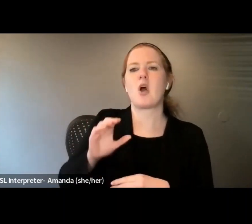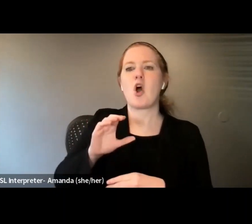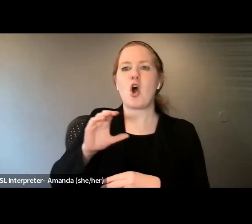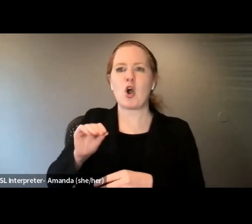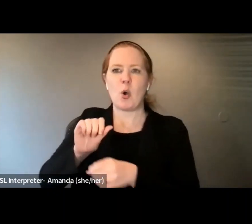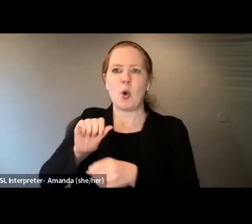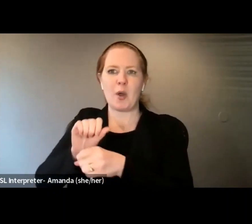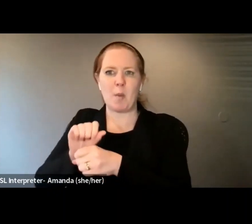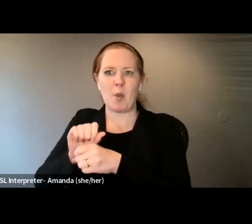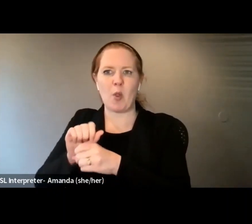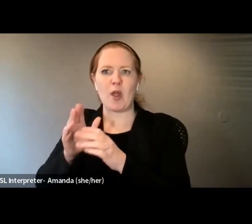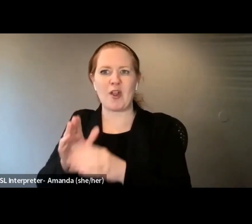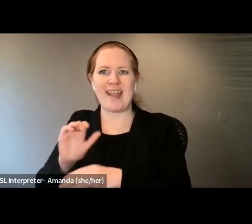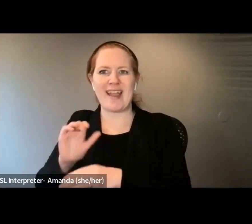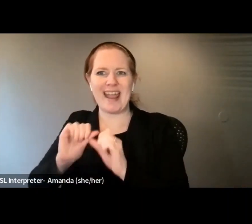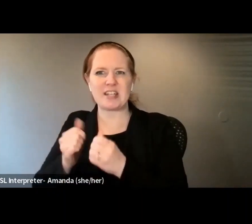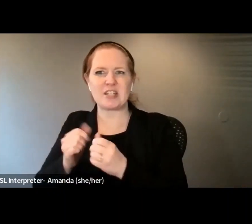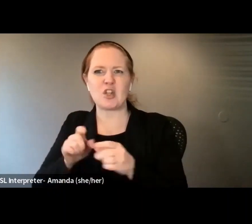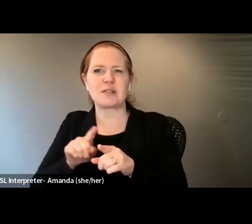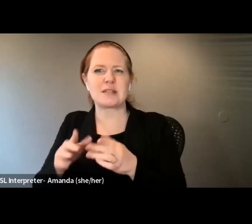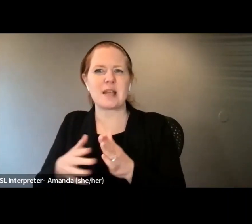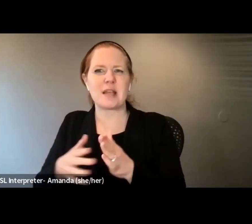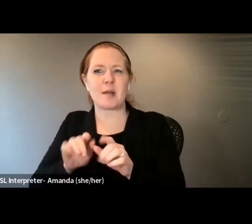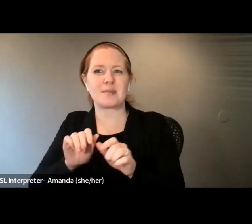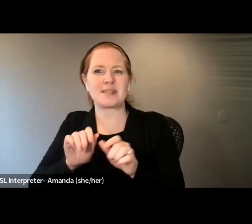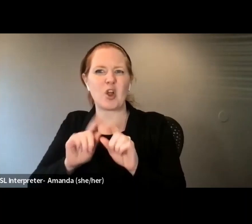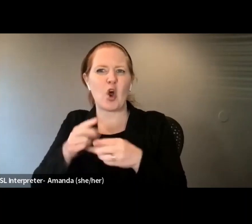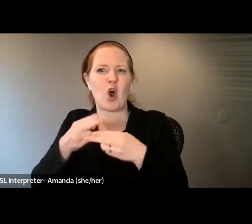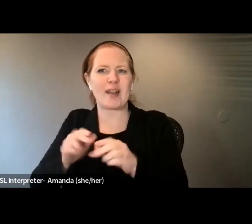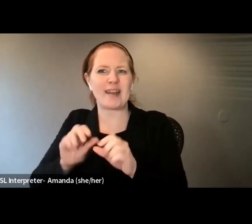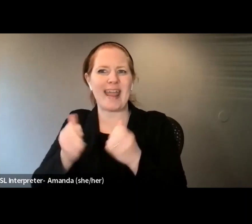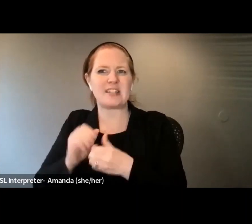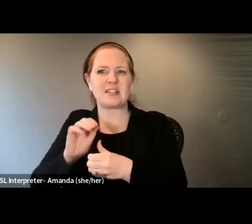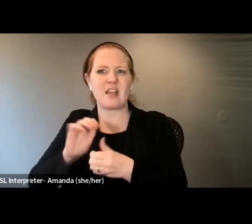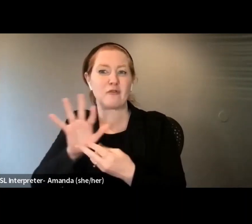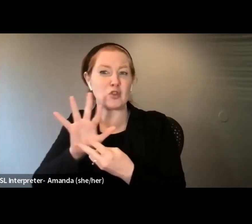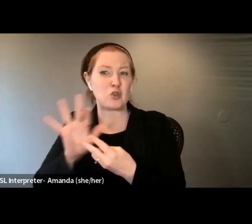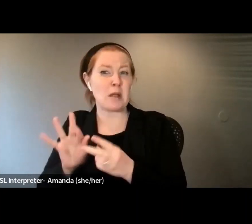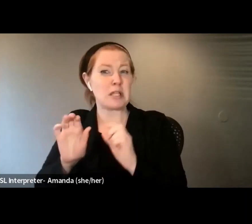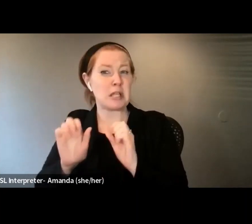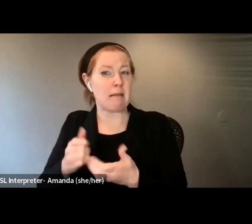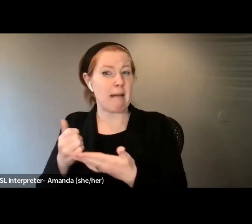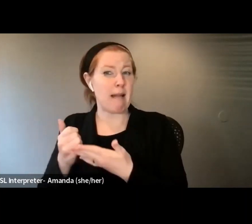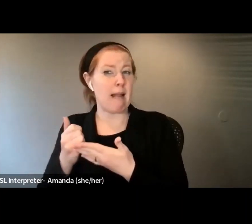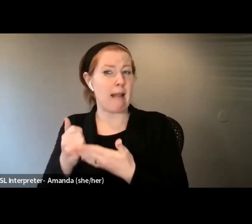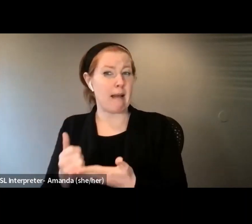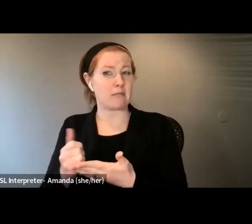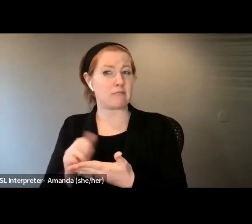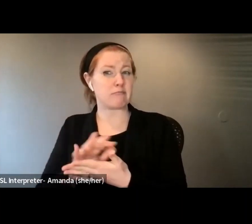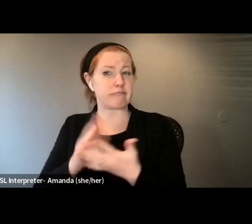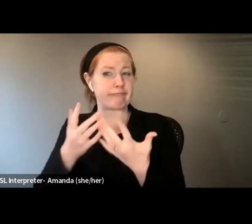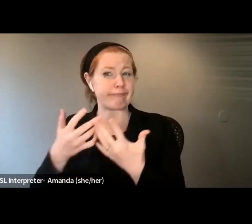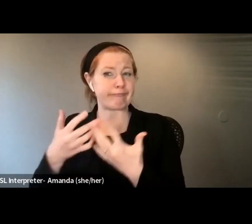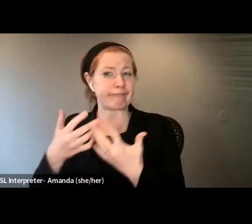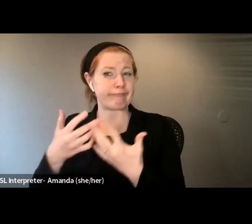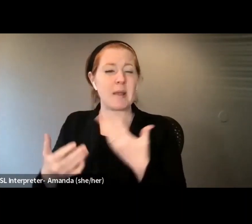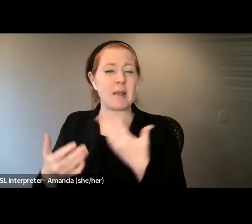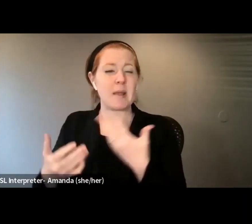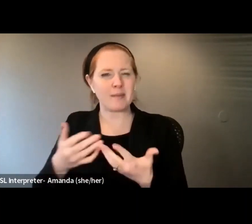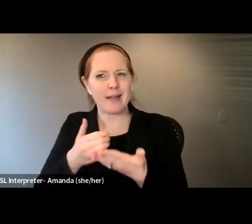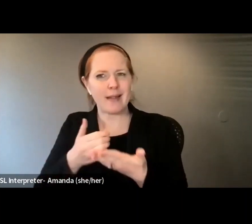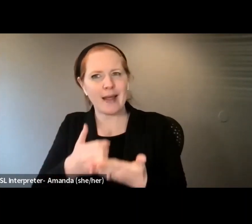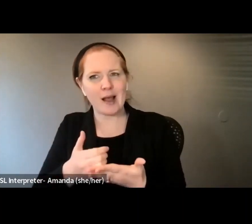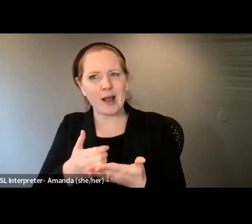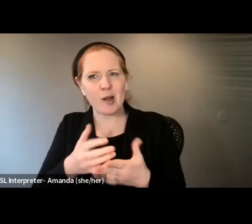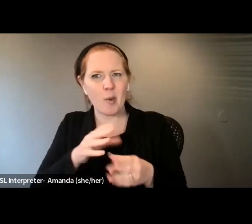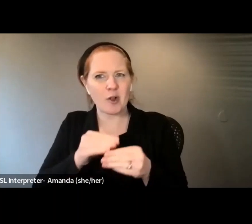agency, sometimes this is known as an agency with choice, may be able to assist with some of this stuff. For example, they might be able to help participants with